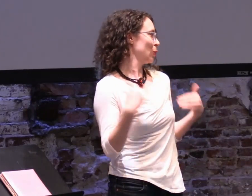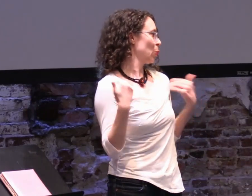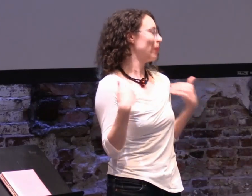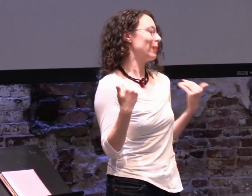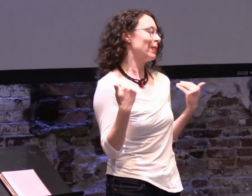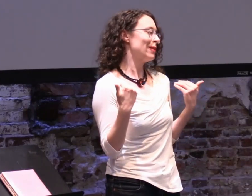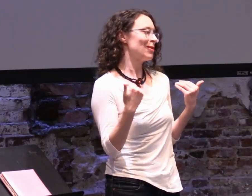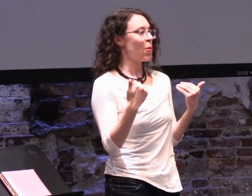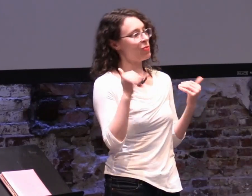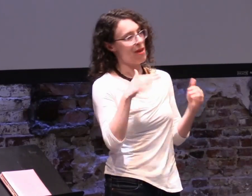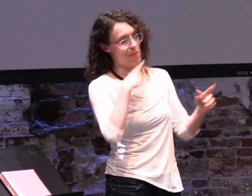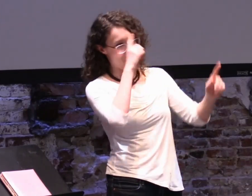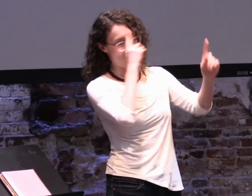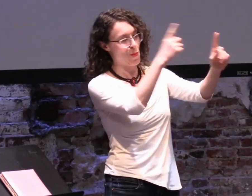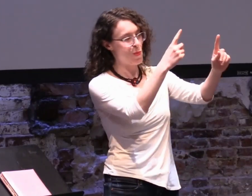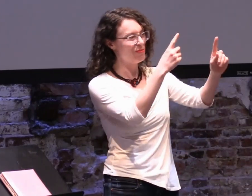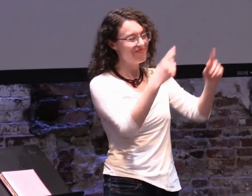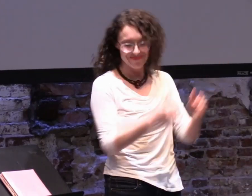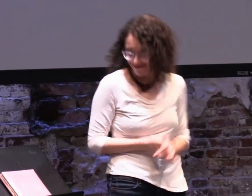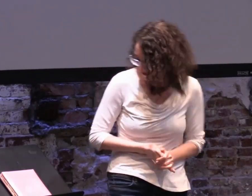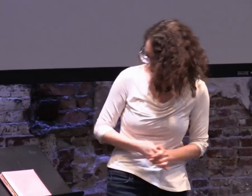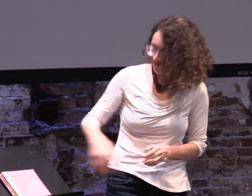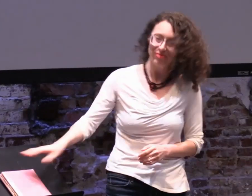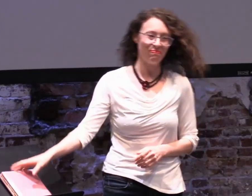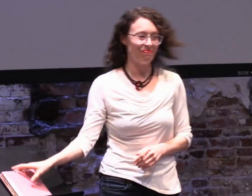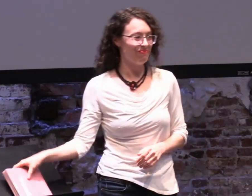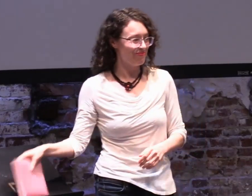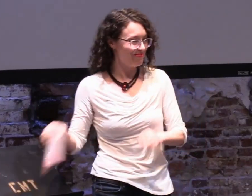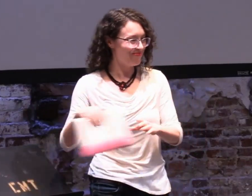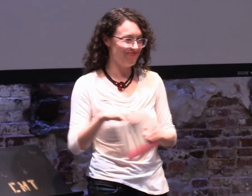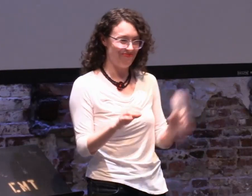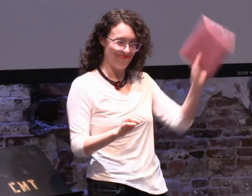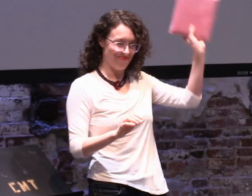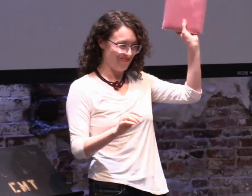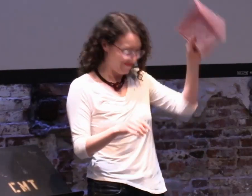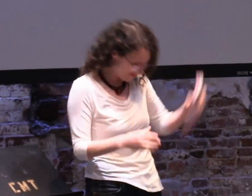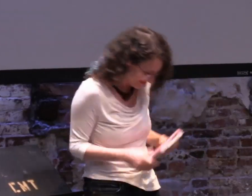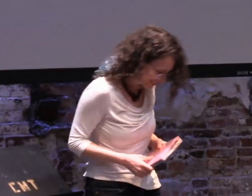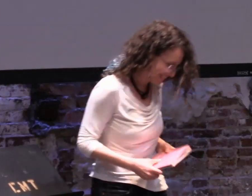learned about the importance of education through theater to youth. To the youth.